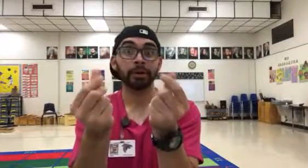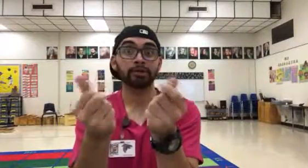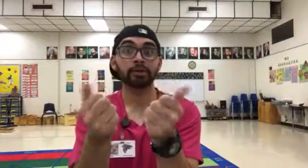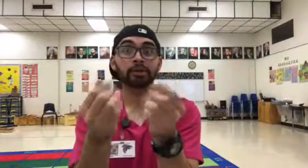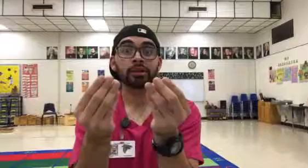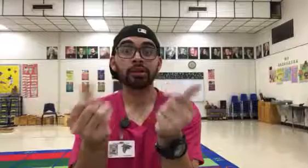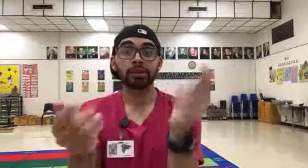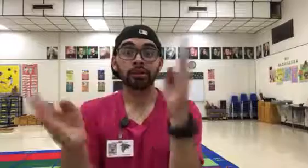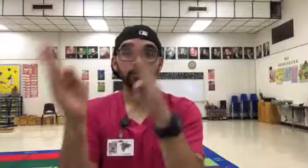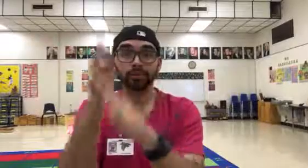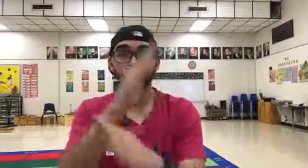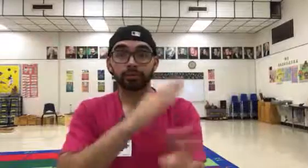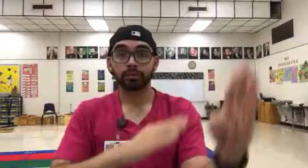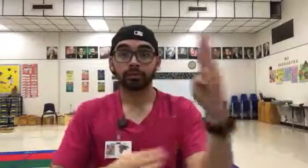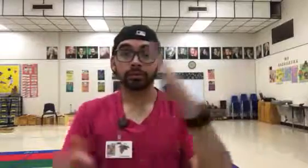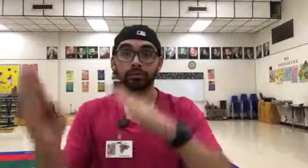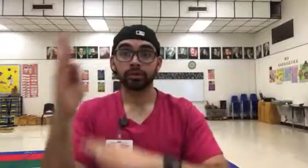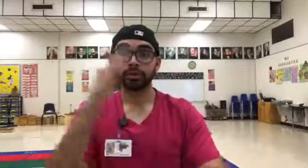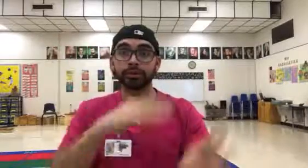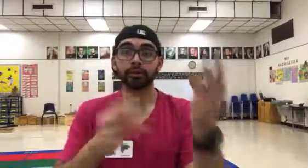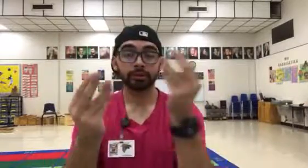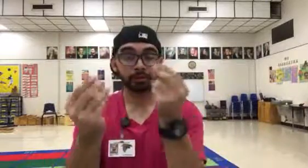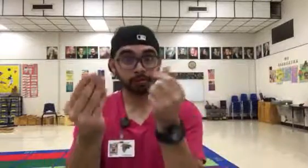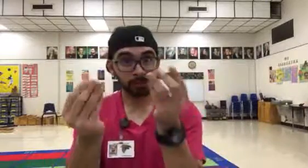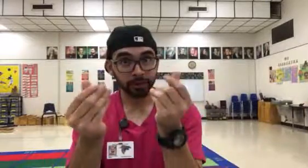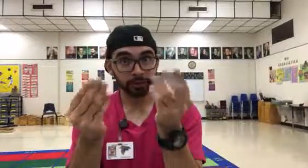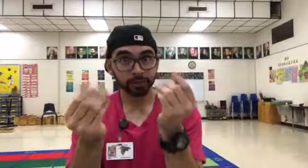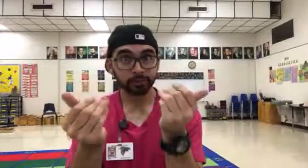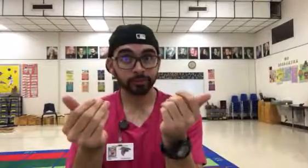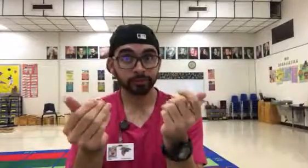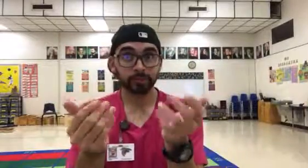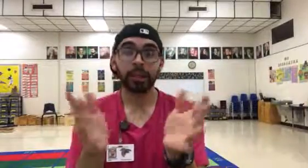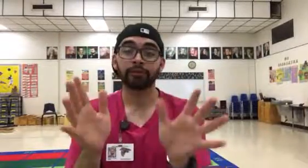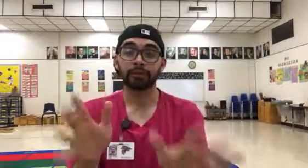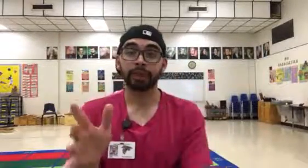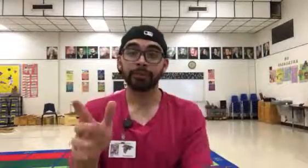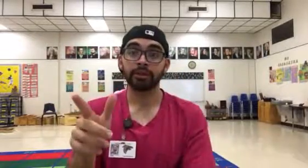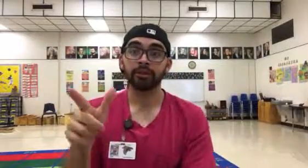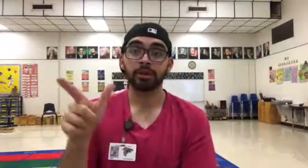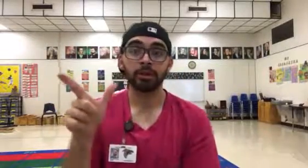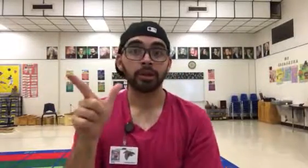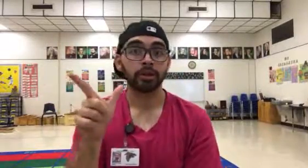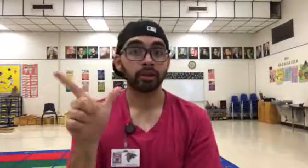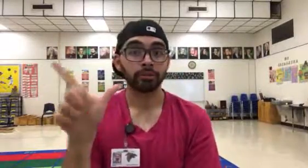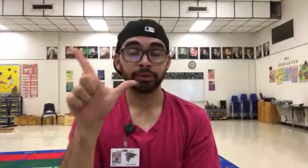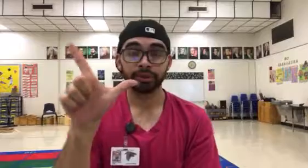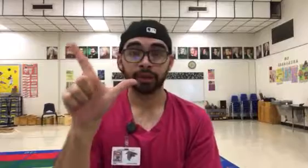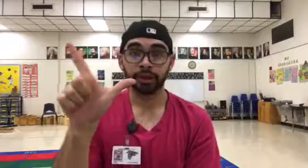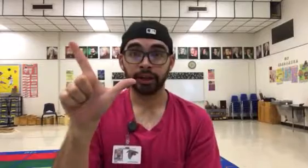melt. So troubles, melt. Now for lemon, you're gonna put your L